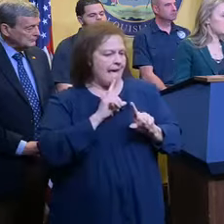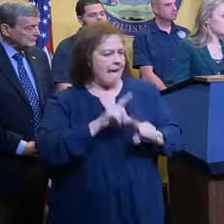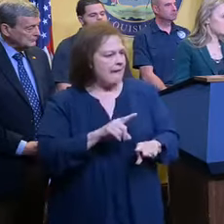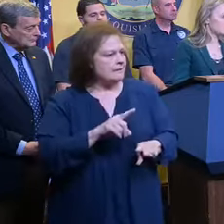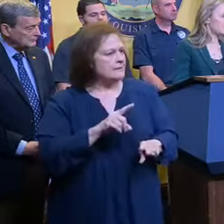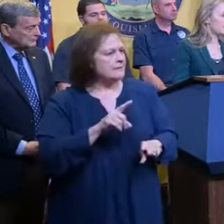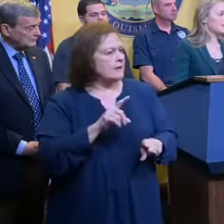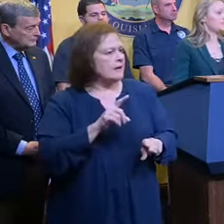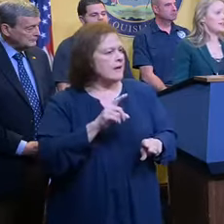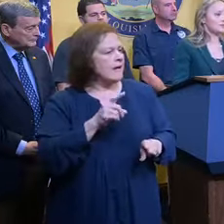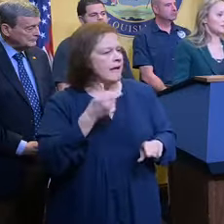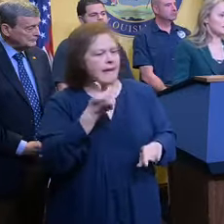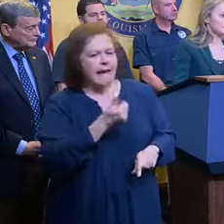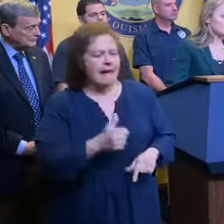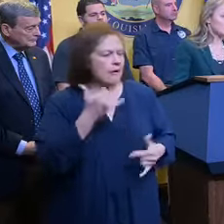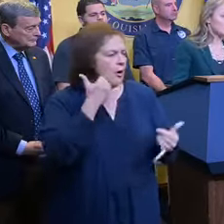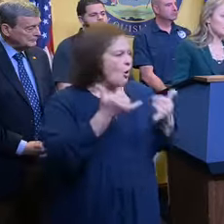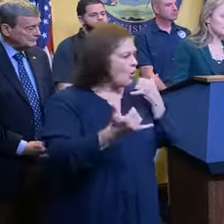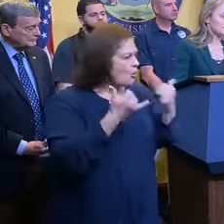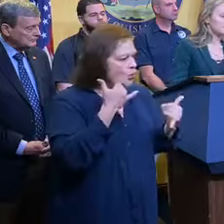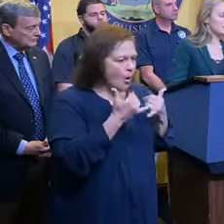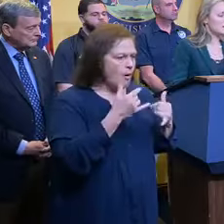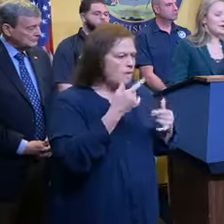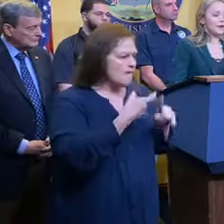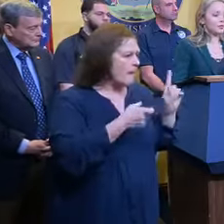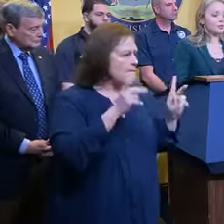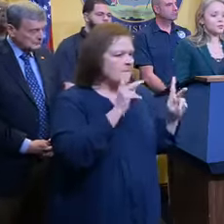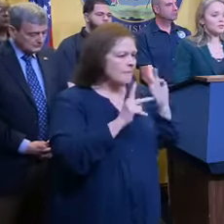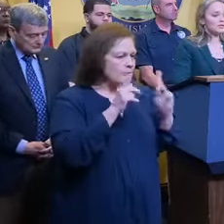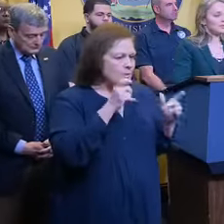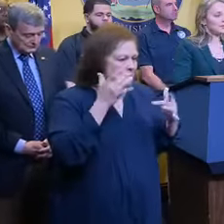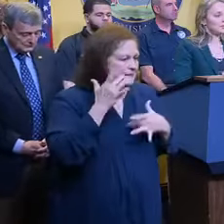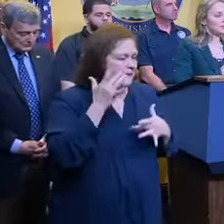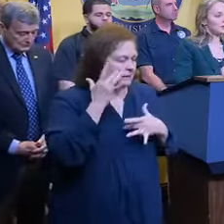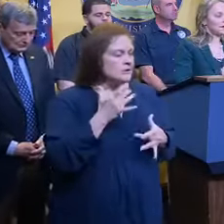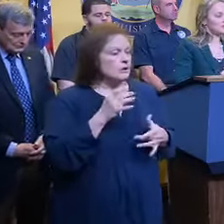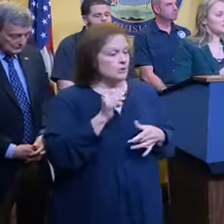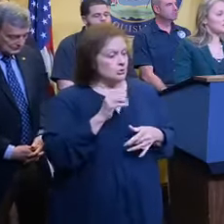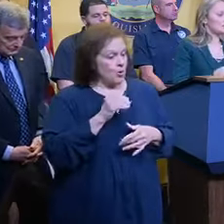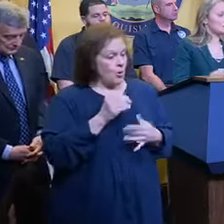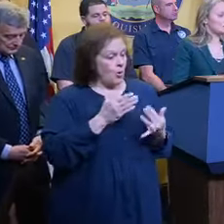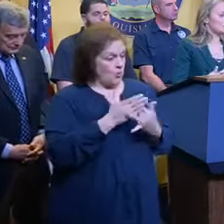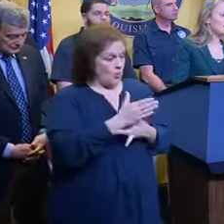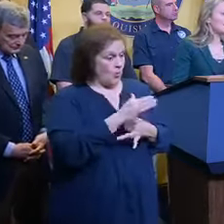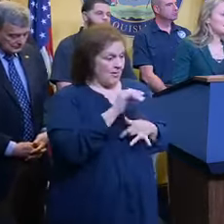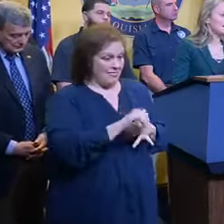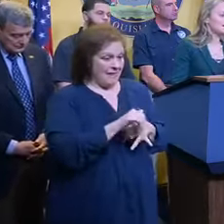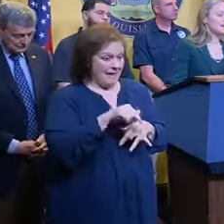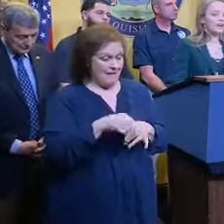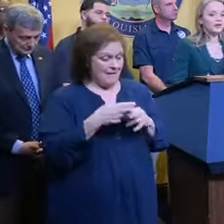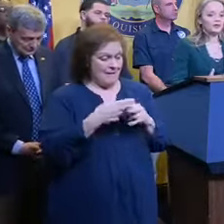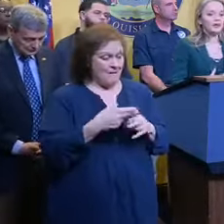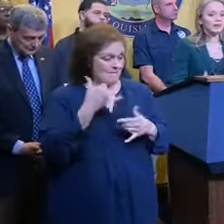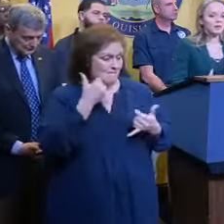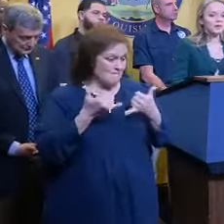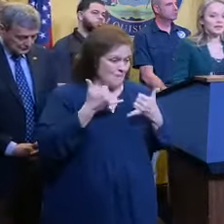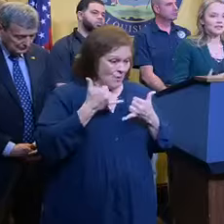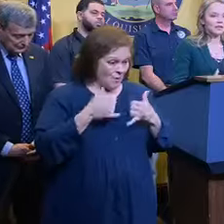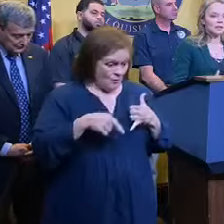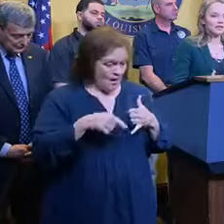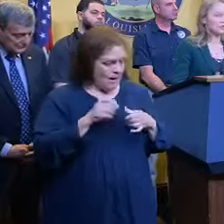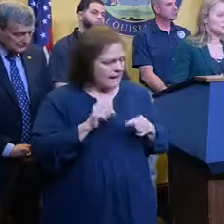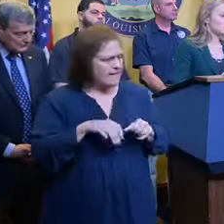those who are concerned because they have some type of respiratory illness. So through these type of screenings through these hotlines, they'll be able